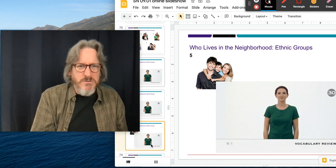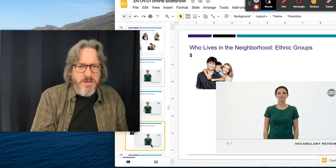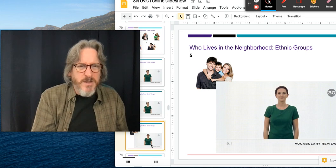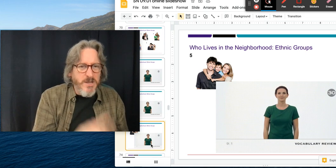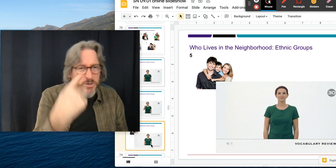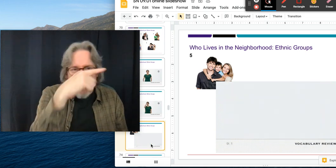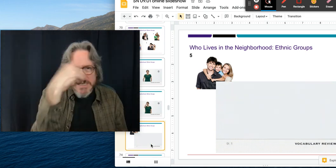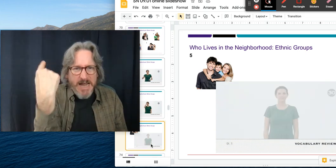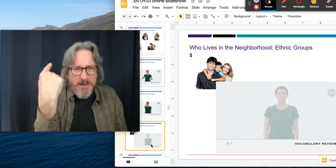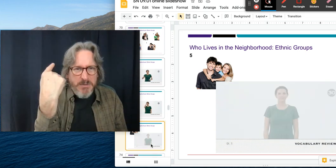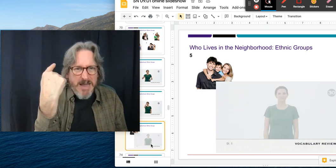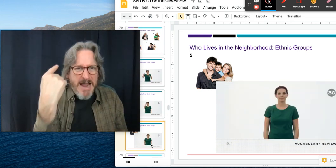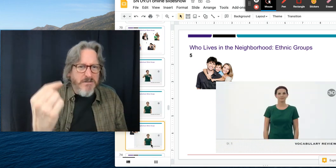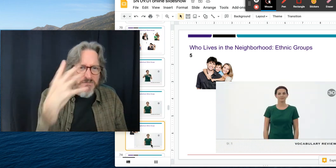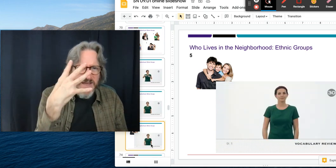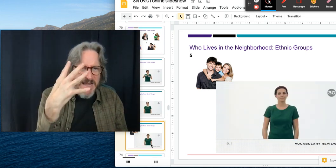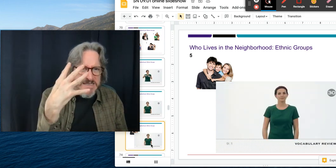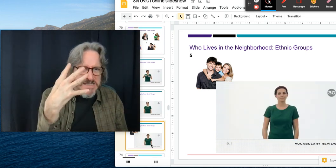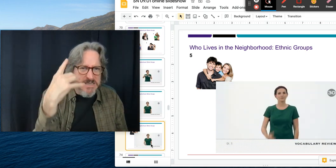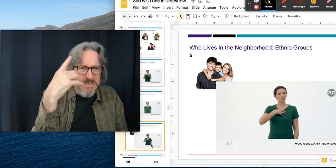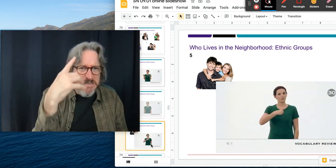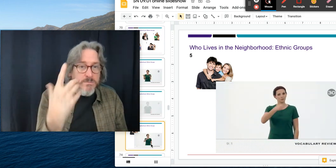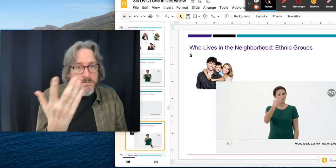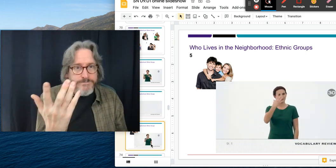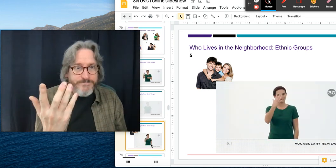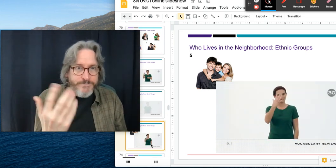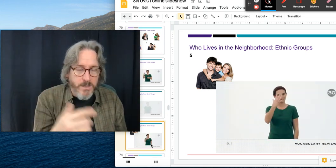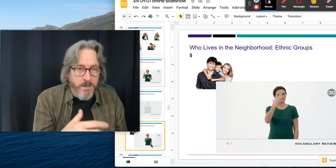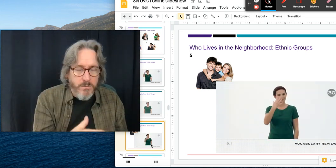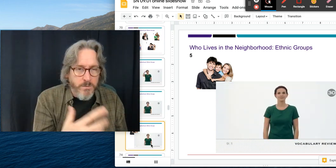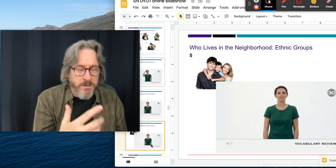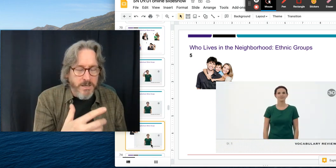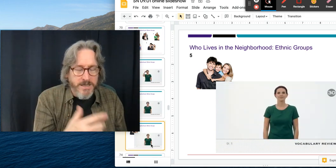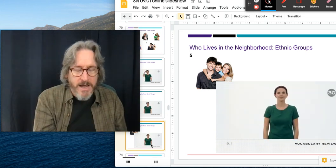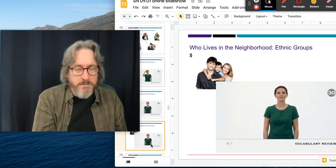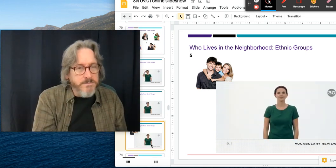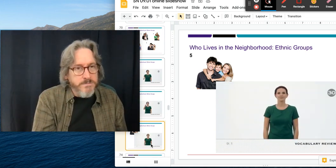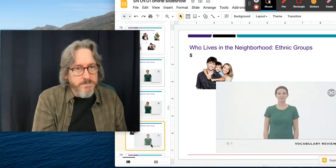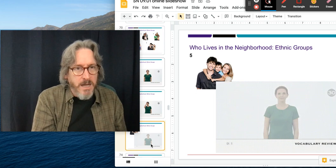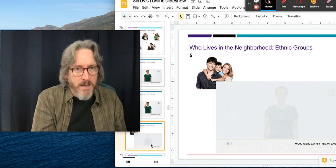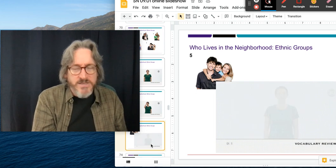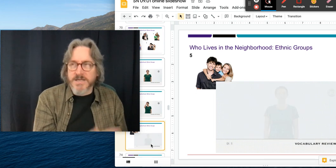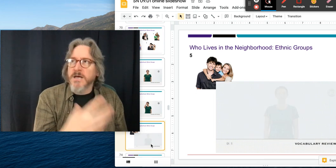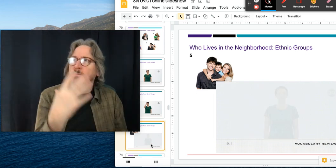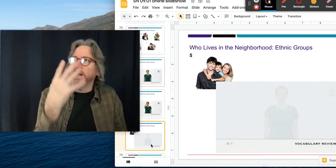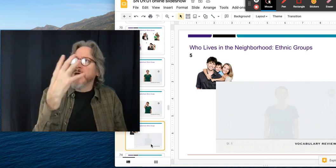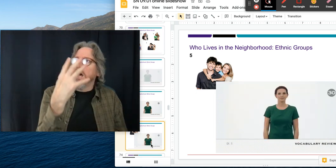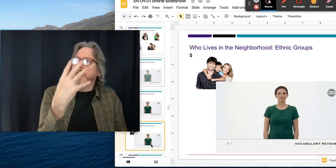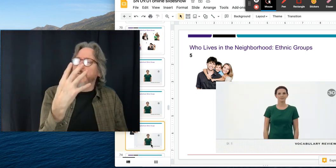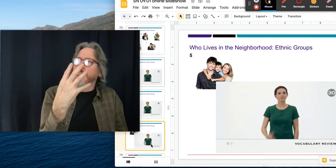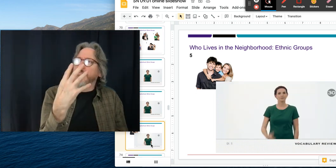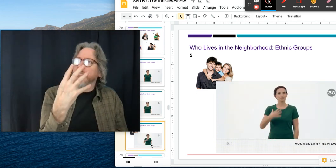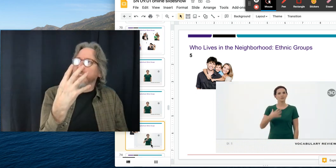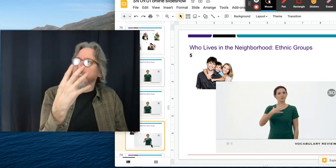because it doesn't really apply. You don't sign black face. Well, yeah, obviously.